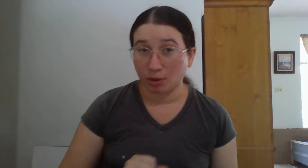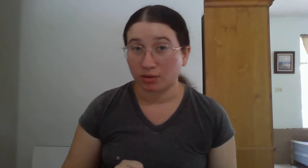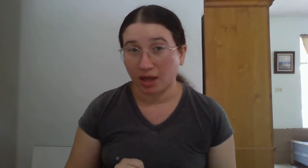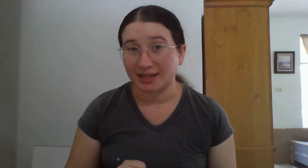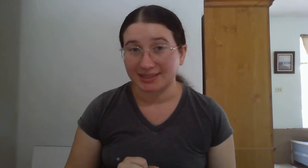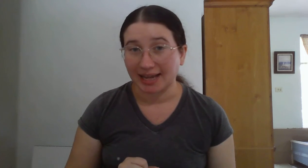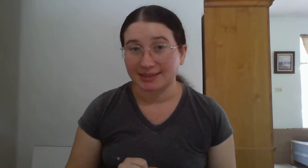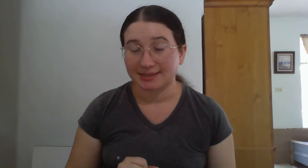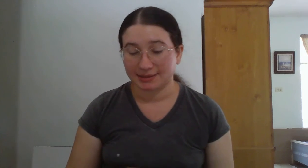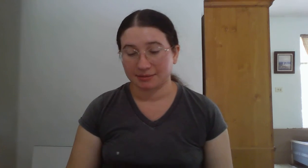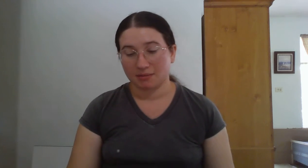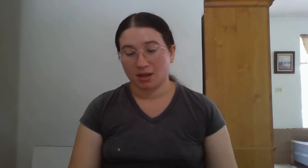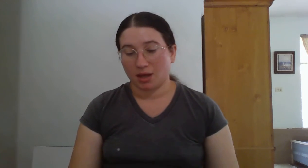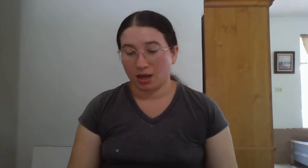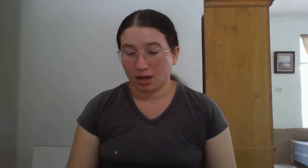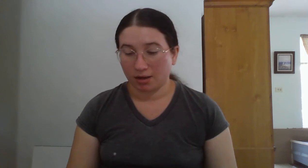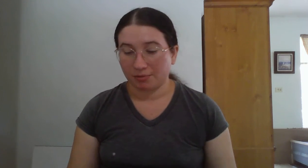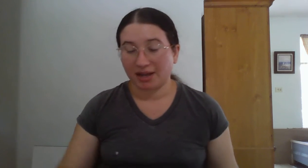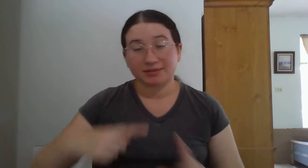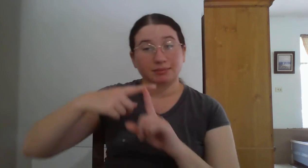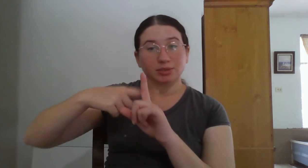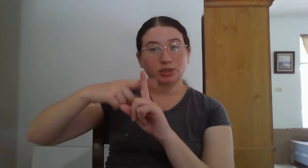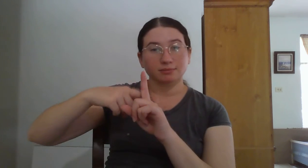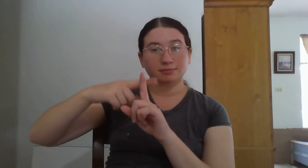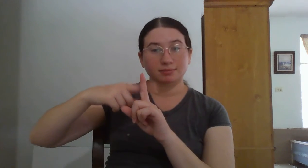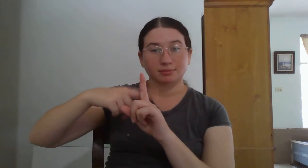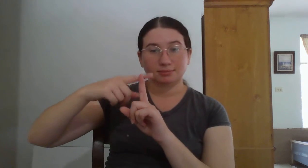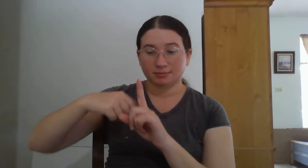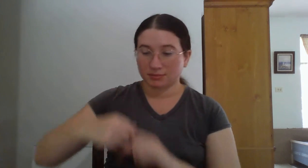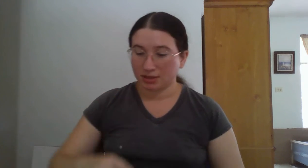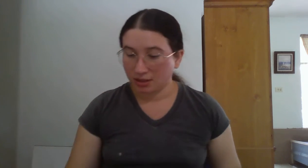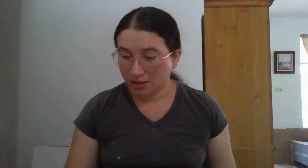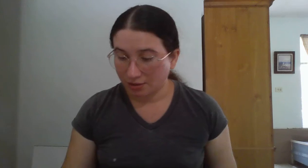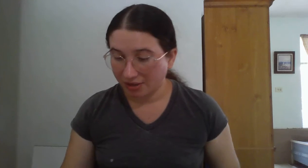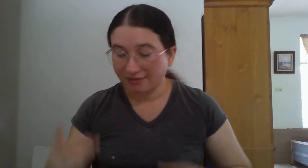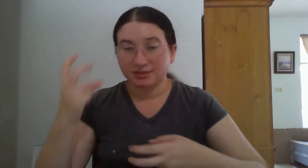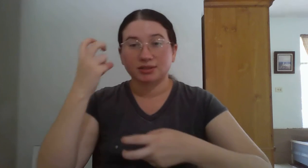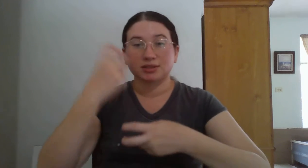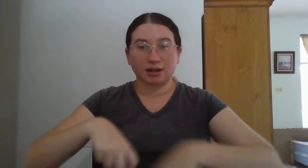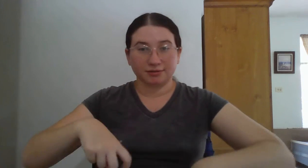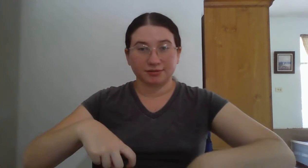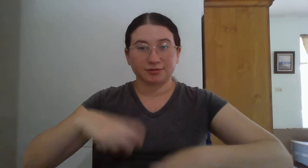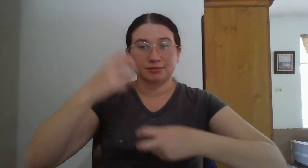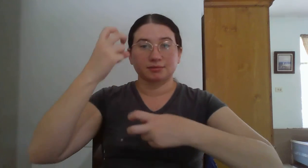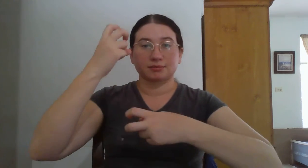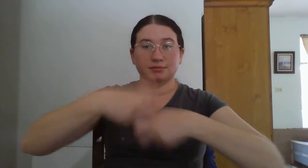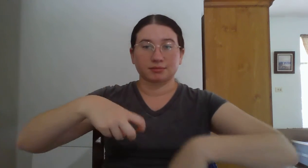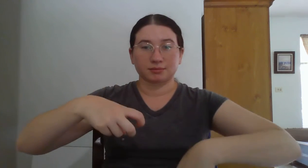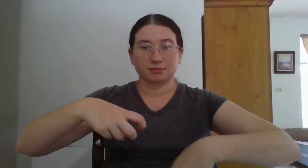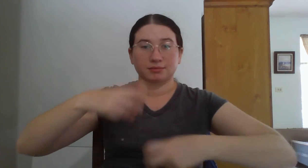both contexts. Here we have temperature. Here we have tough.